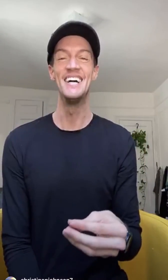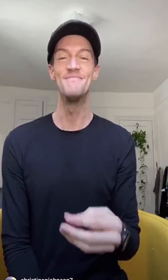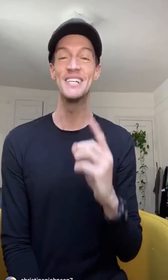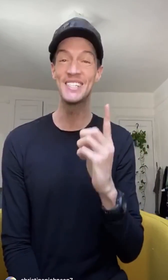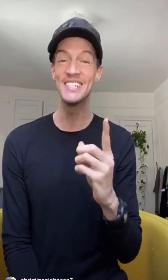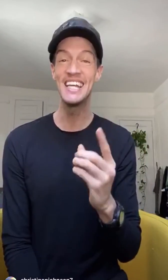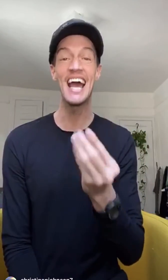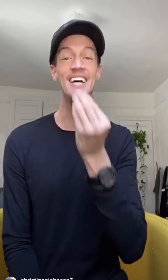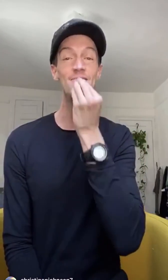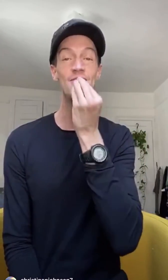and dinner.